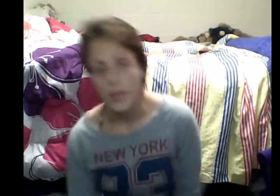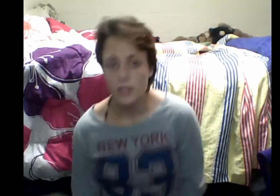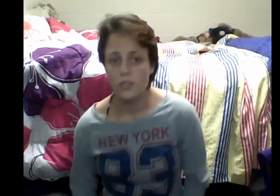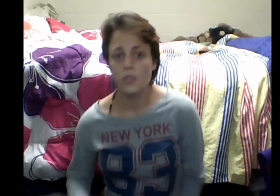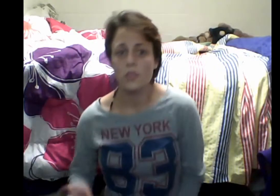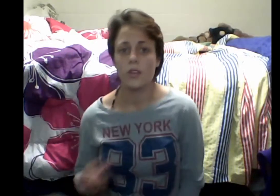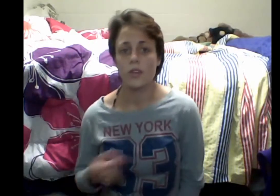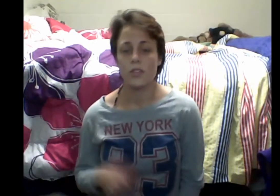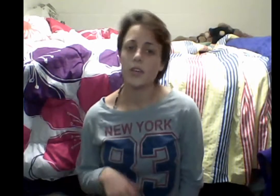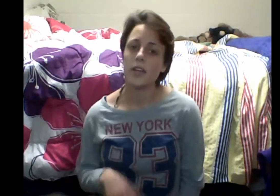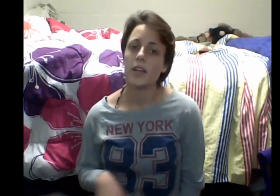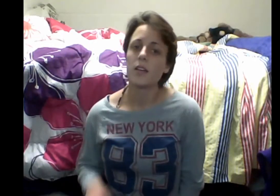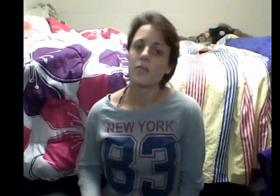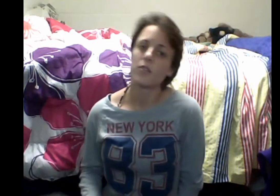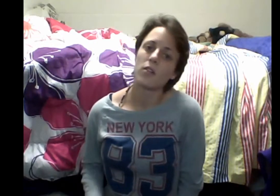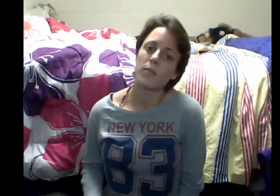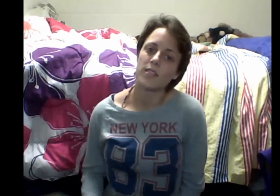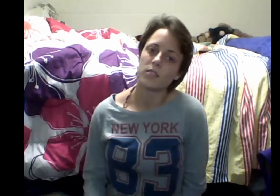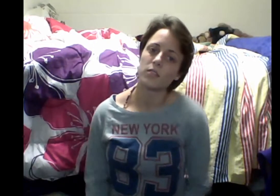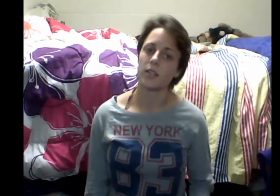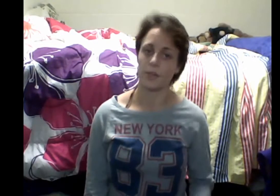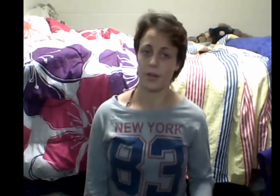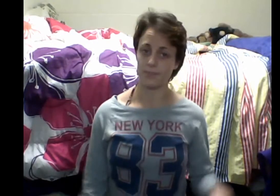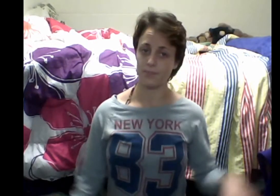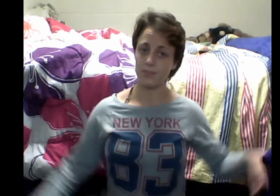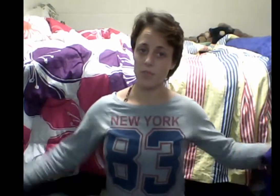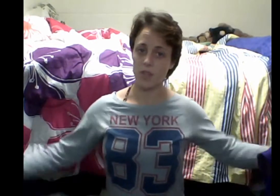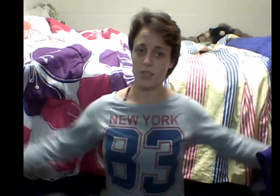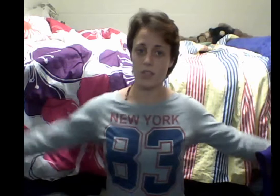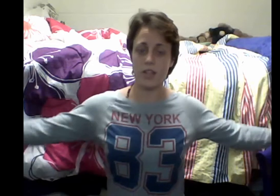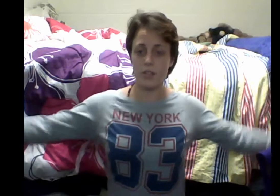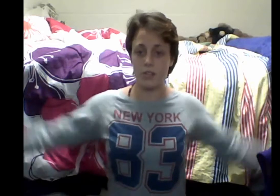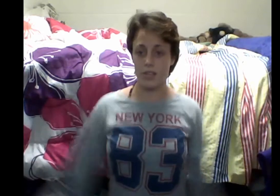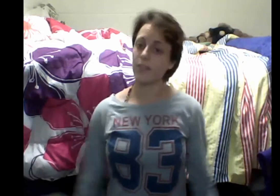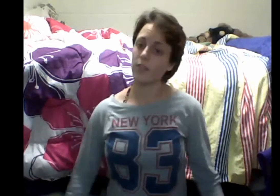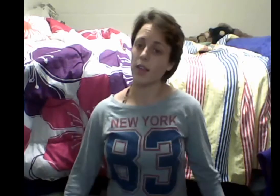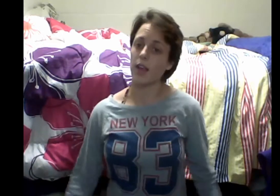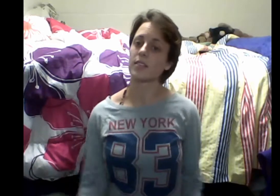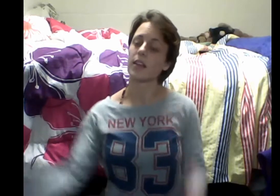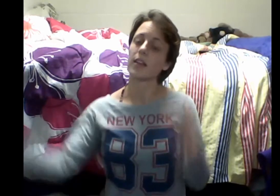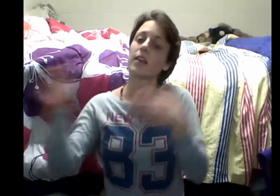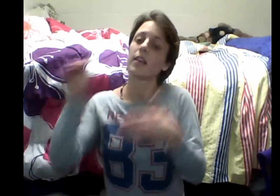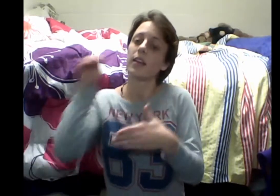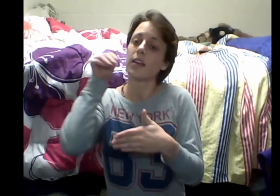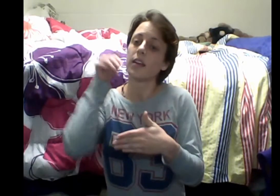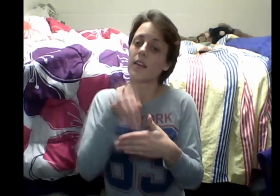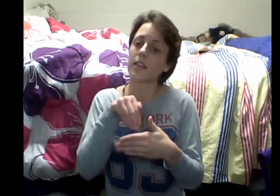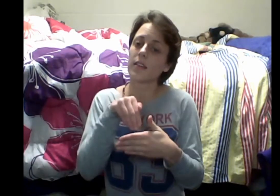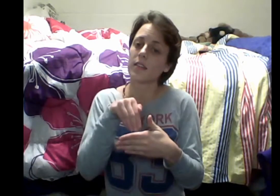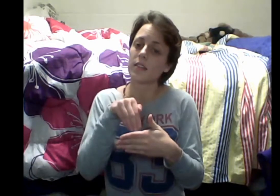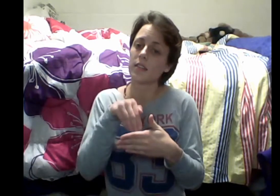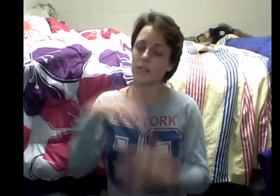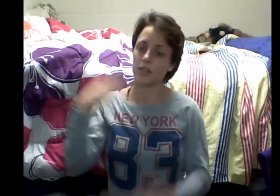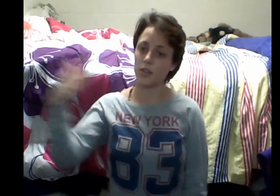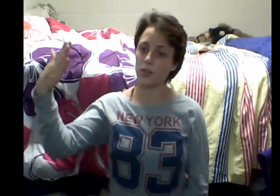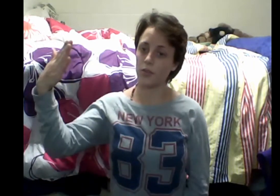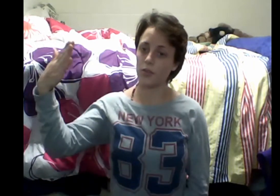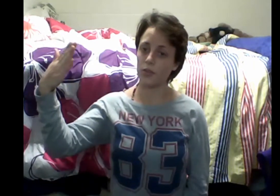In you there's freedom for my soul. Anyway. So in you there's life everlasting. In you